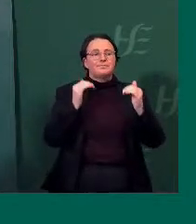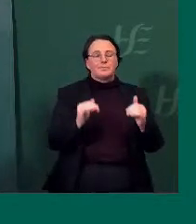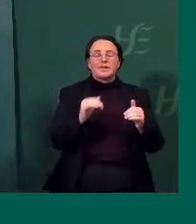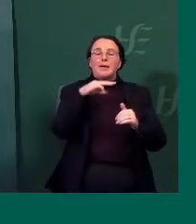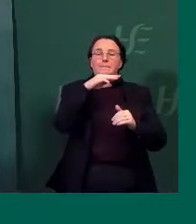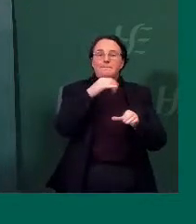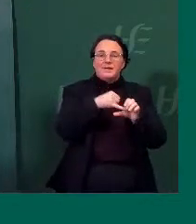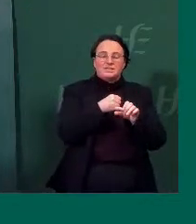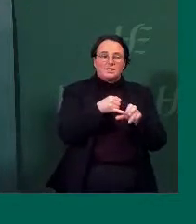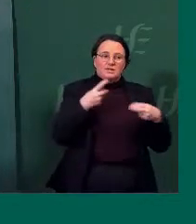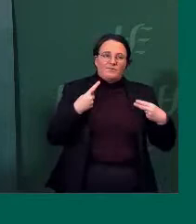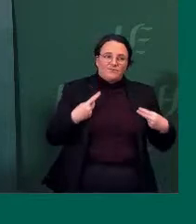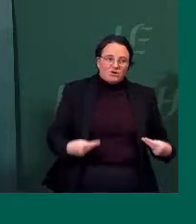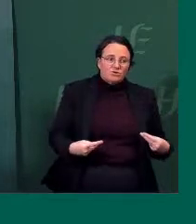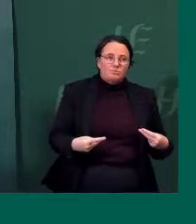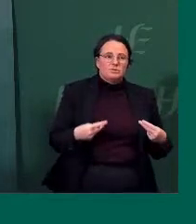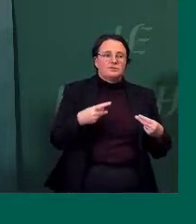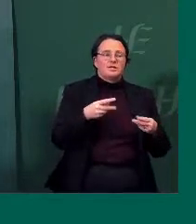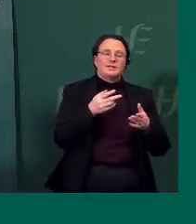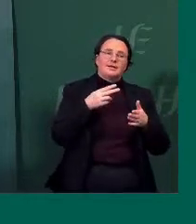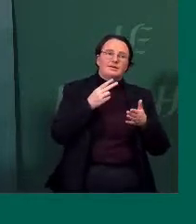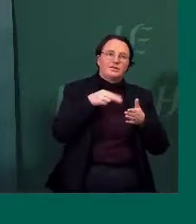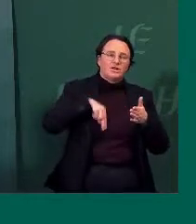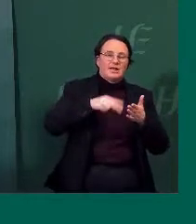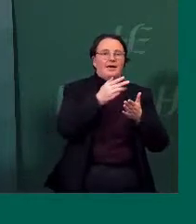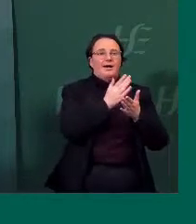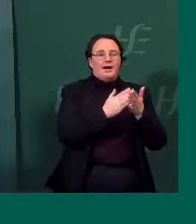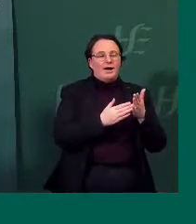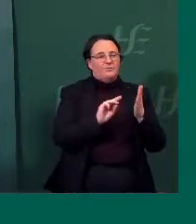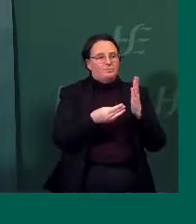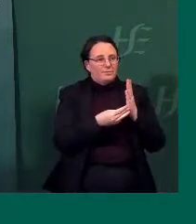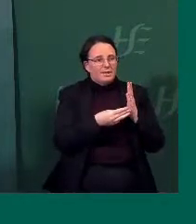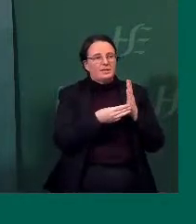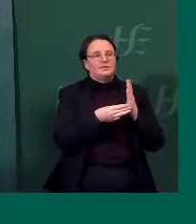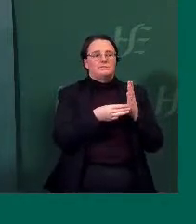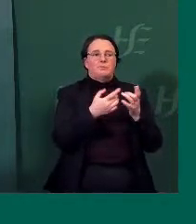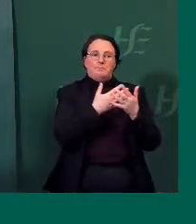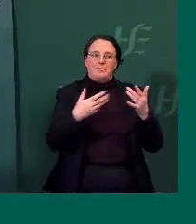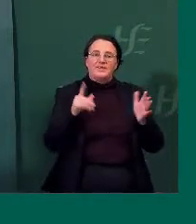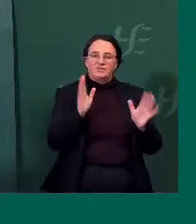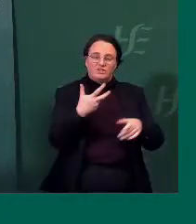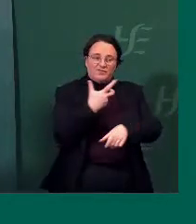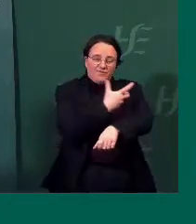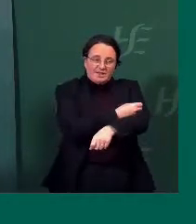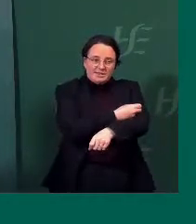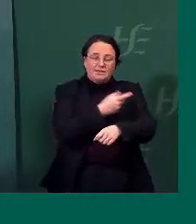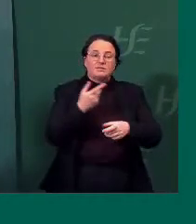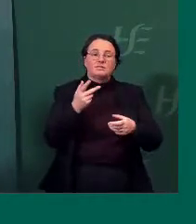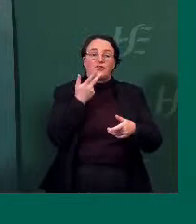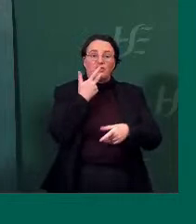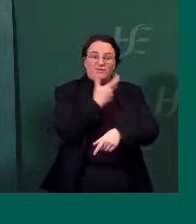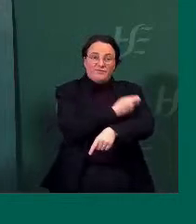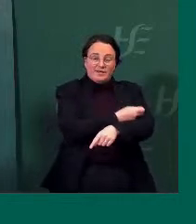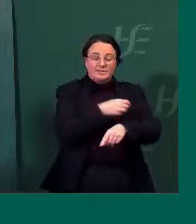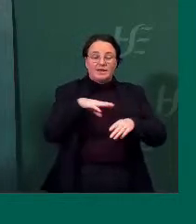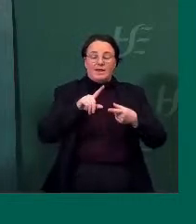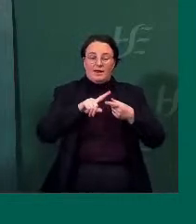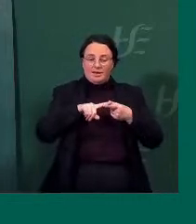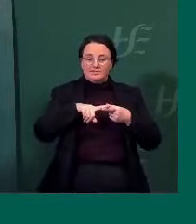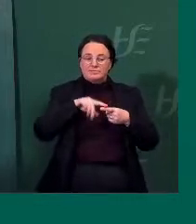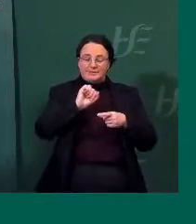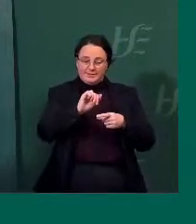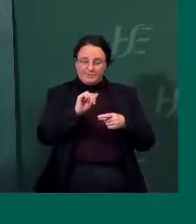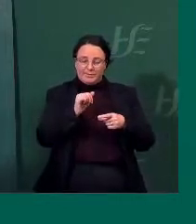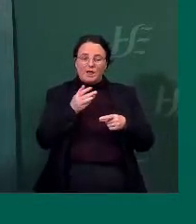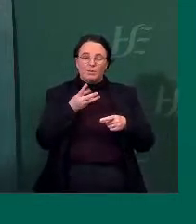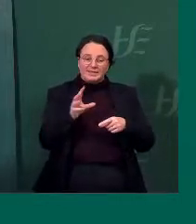of 500,000. Already this week, 56,000 of those have been administered vaccines. And again, our aim is that the majority of those, alongside their eligibility,